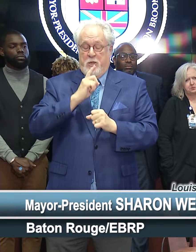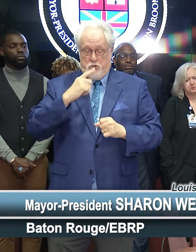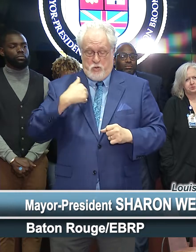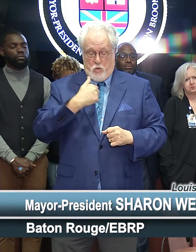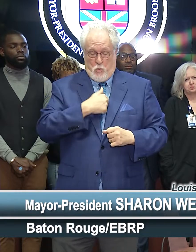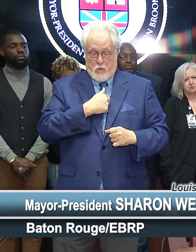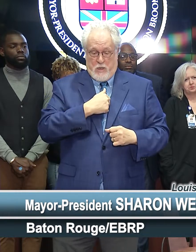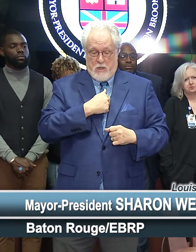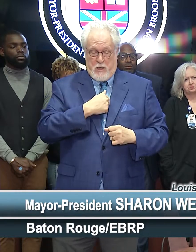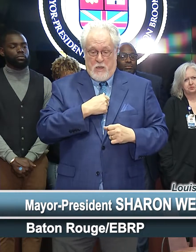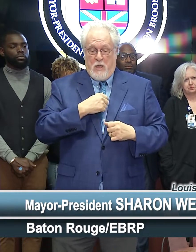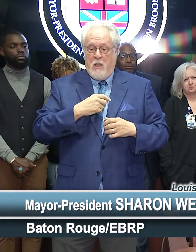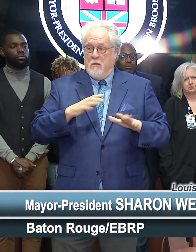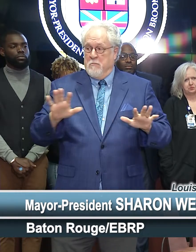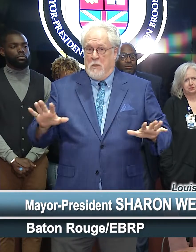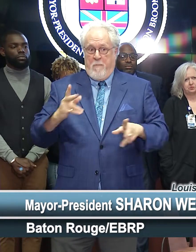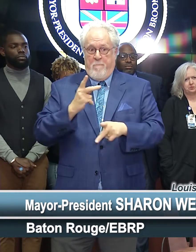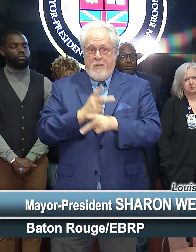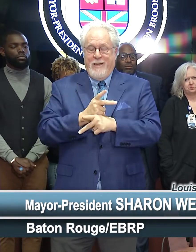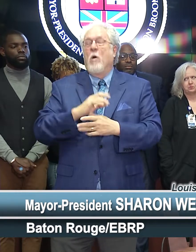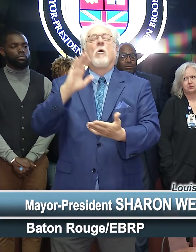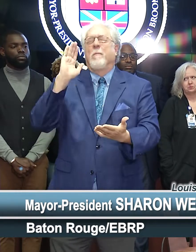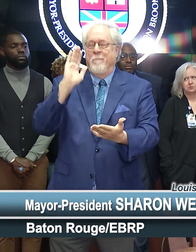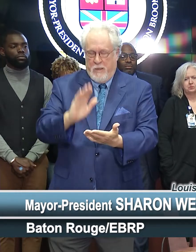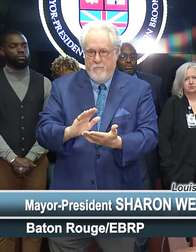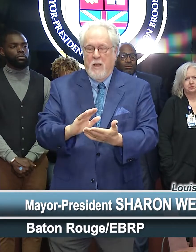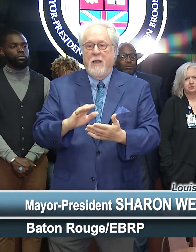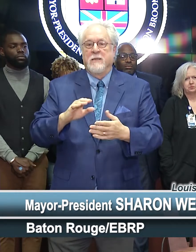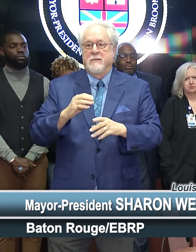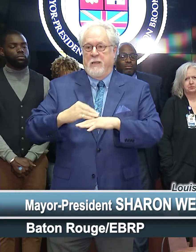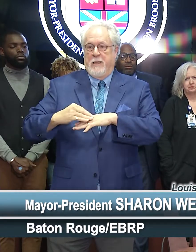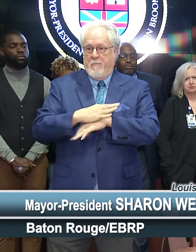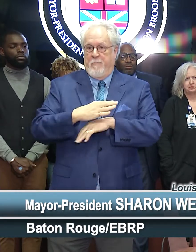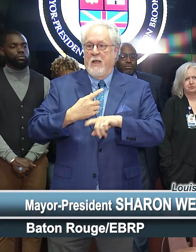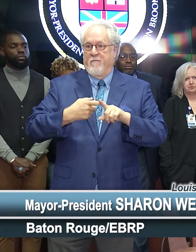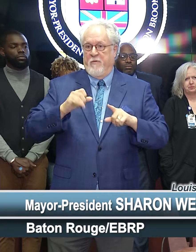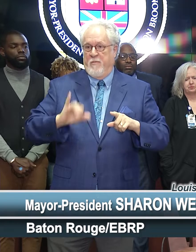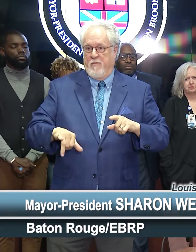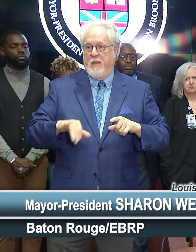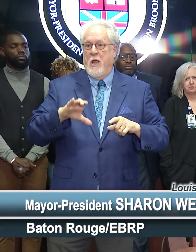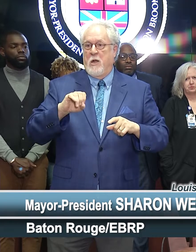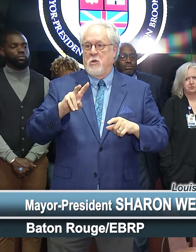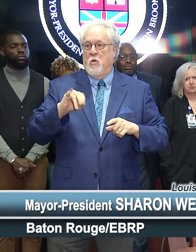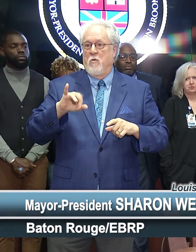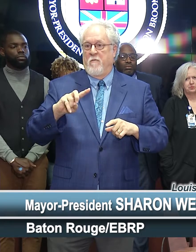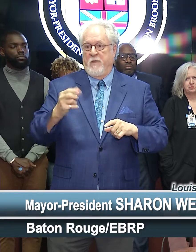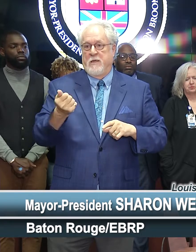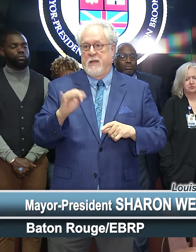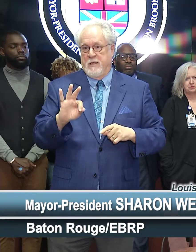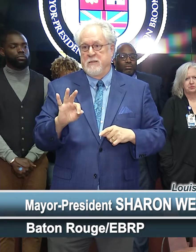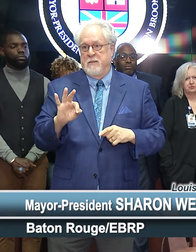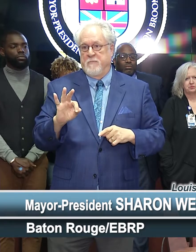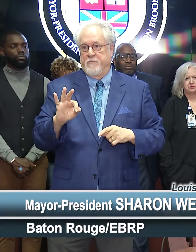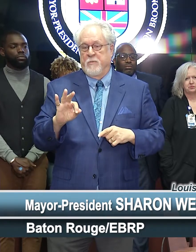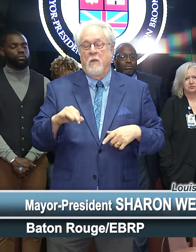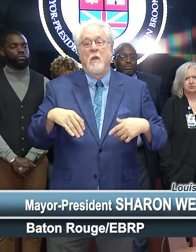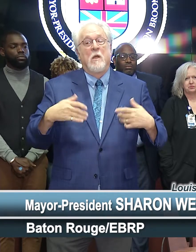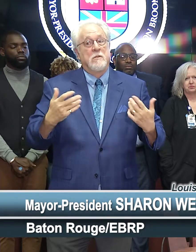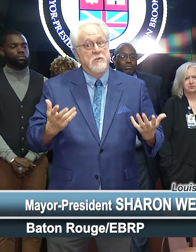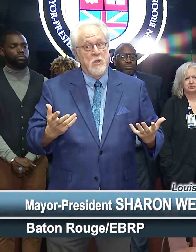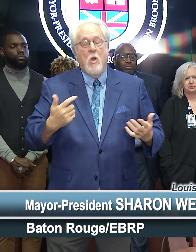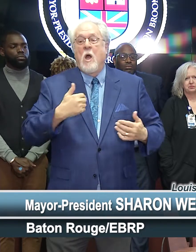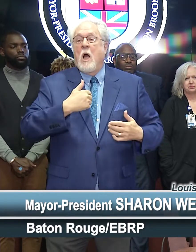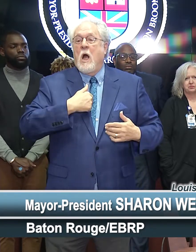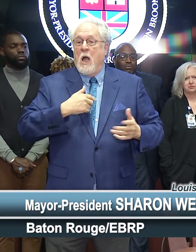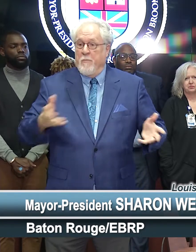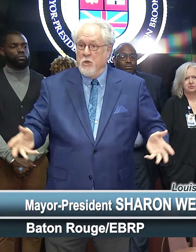we maintain or minimize, I should say, the impact of this COVID-19. So I